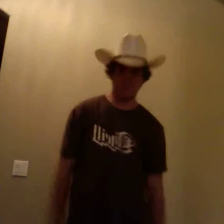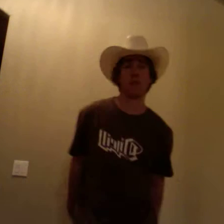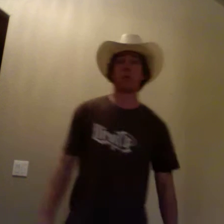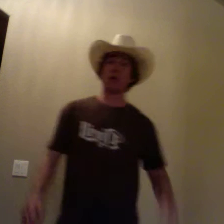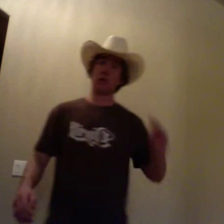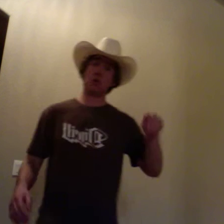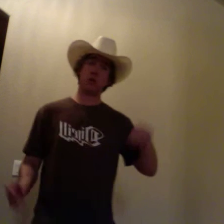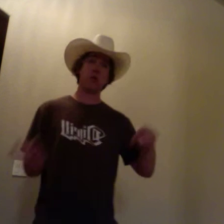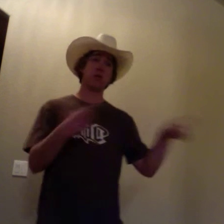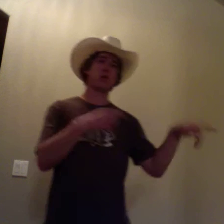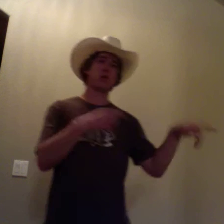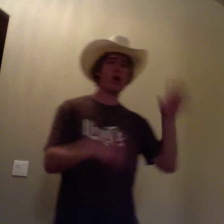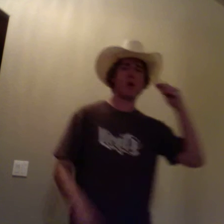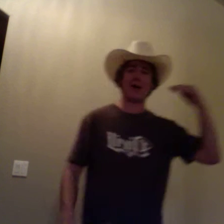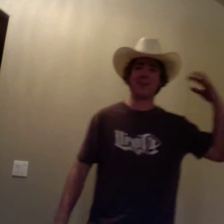raining? There ain't no need to go